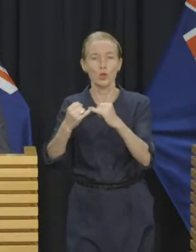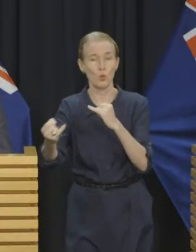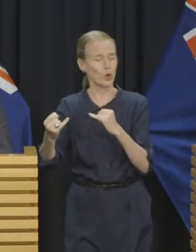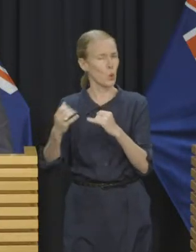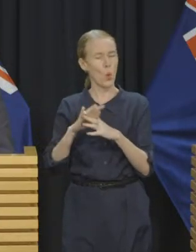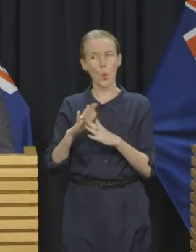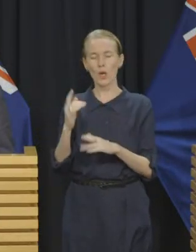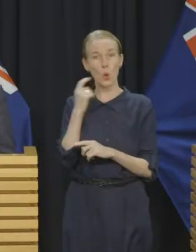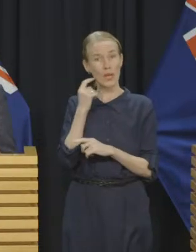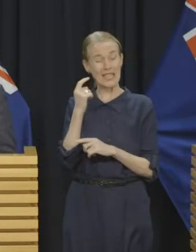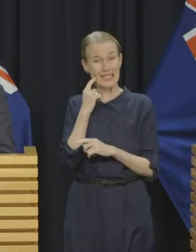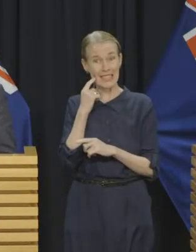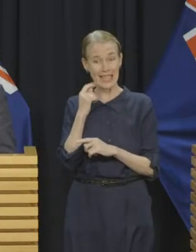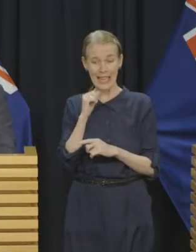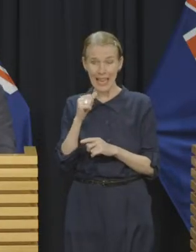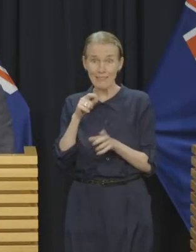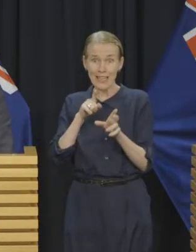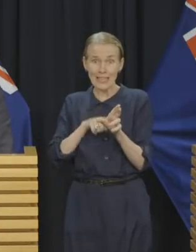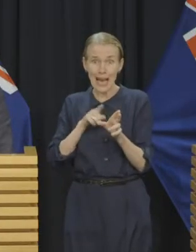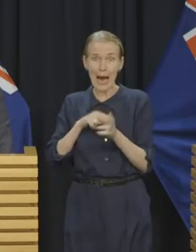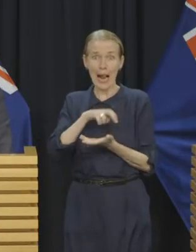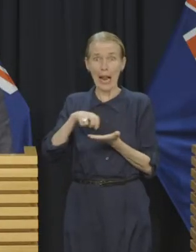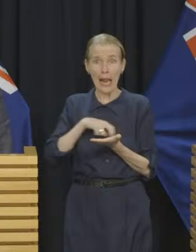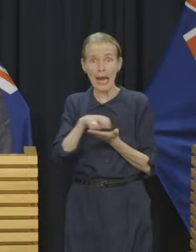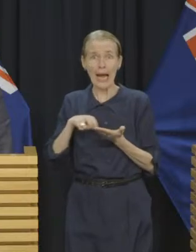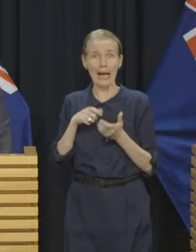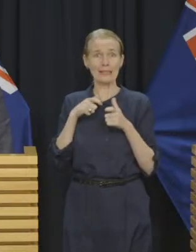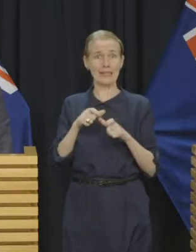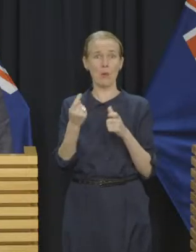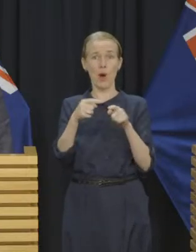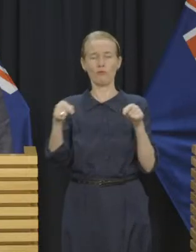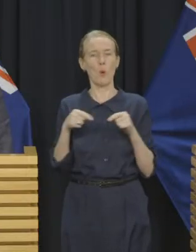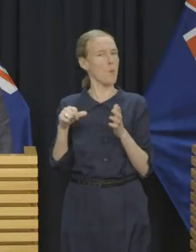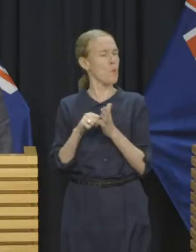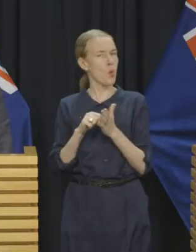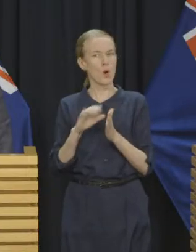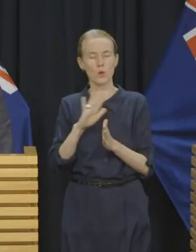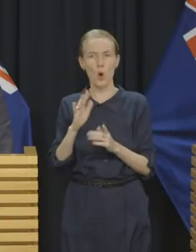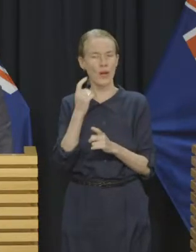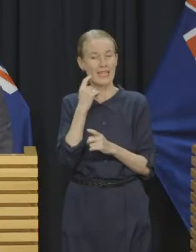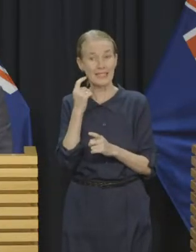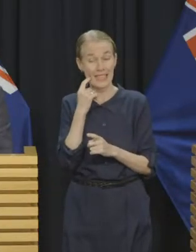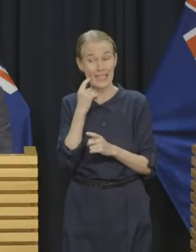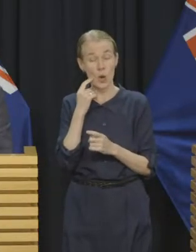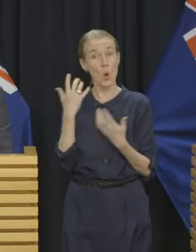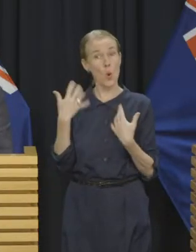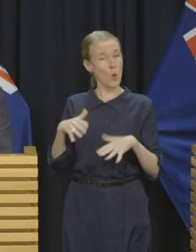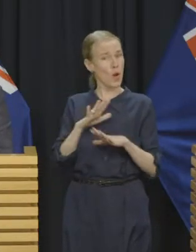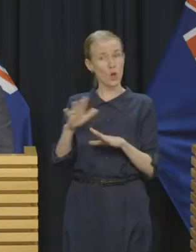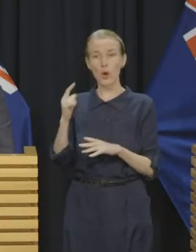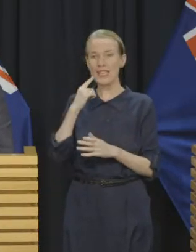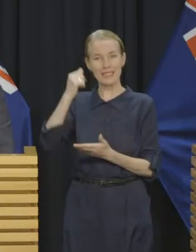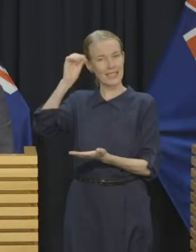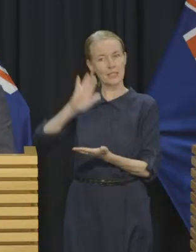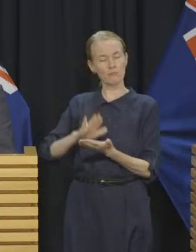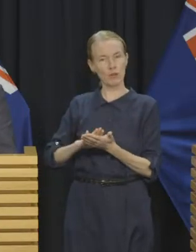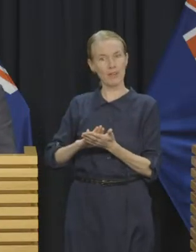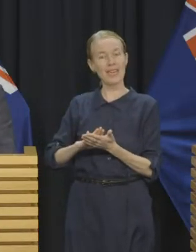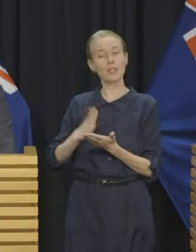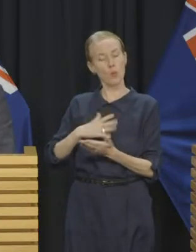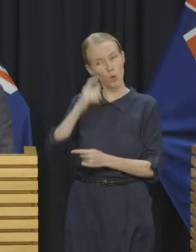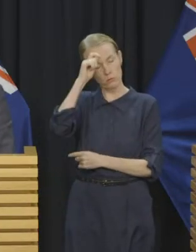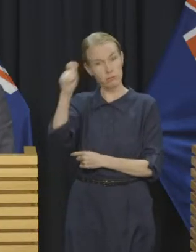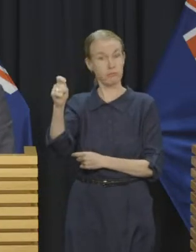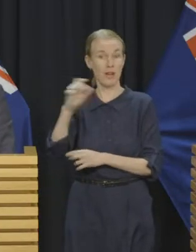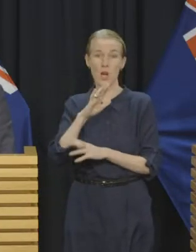children, to be in that confined space for that period of time. They are making a big sacrifice for all of us, and I want to acknowledge